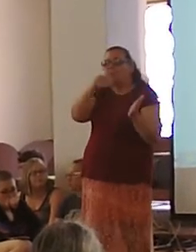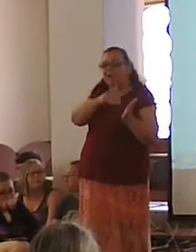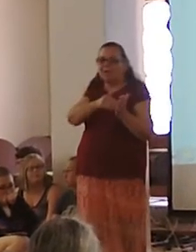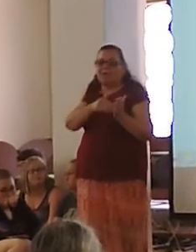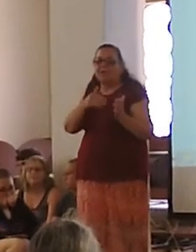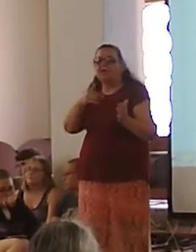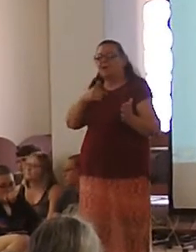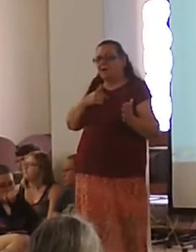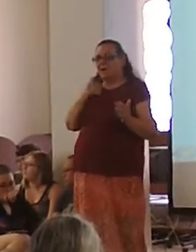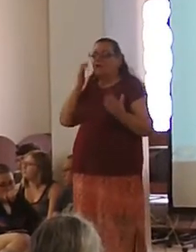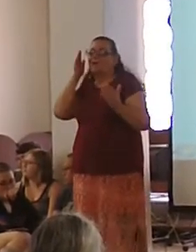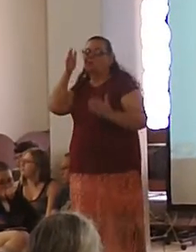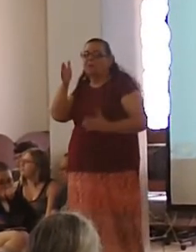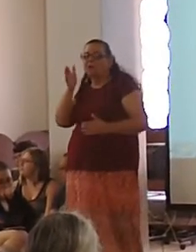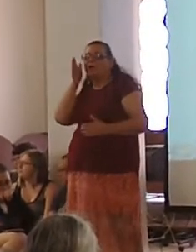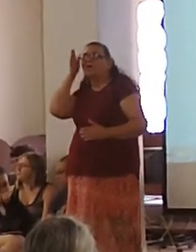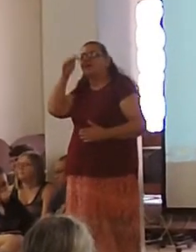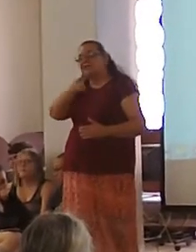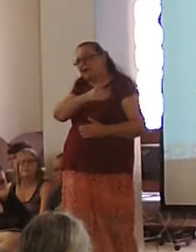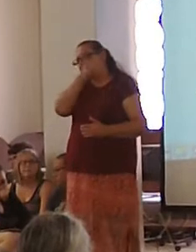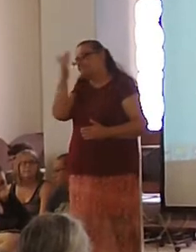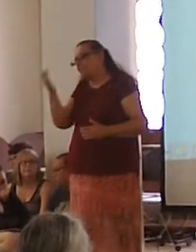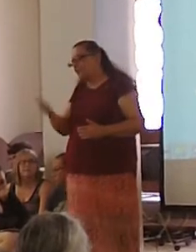again. And I will never